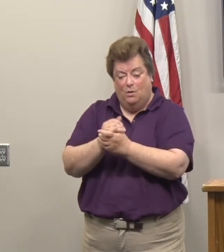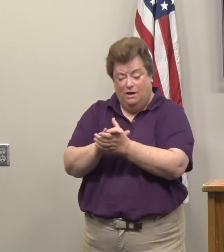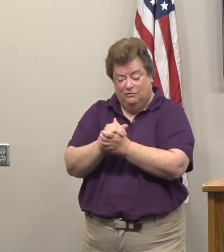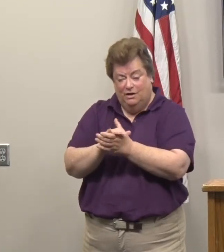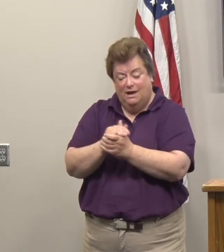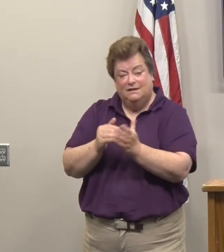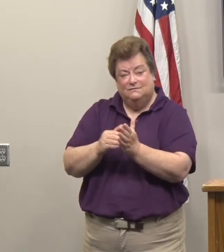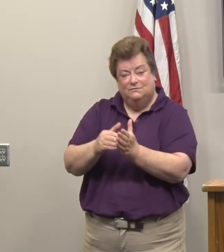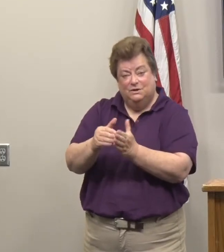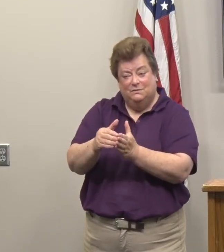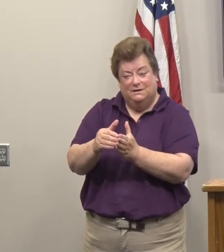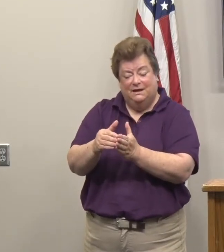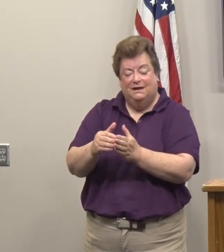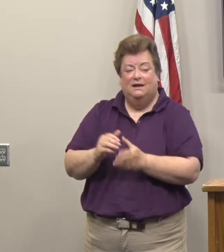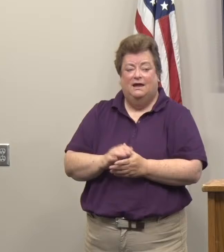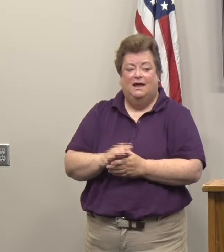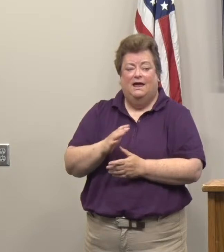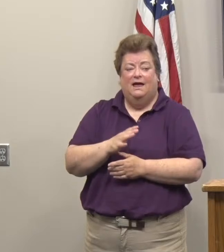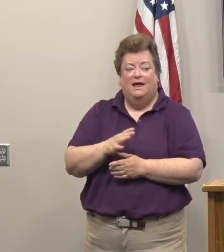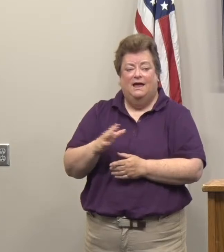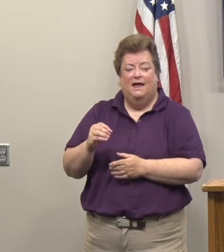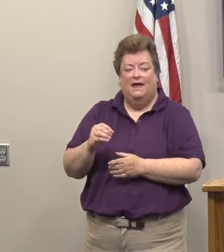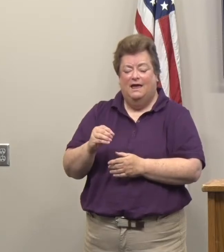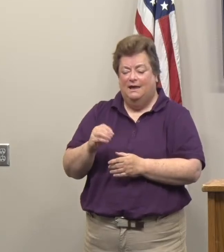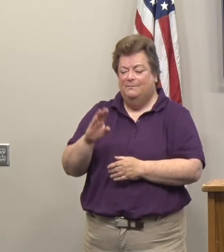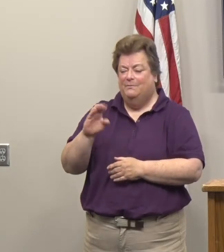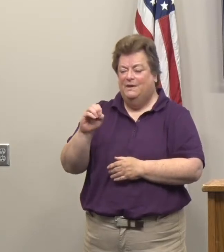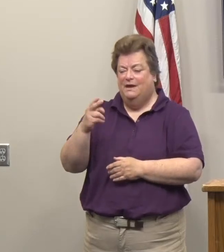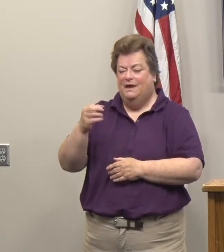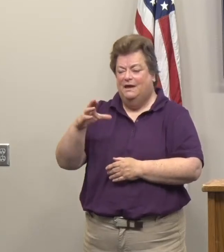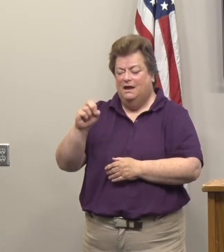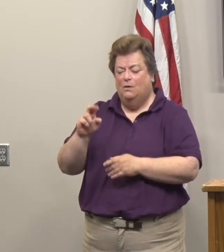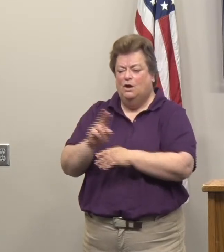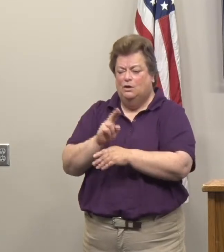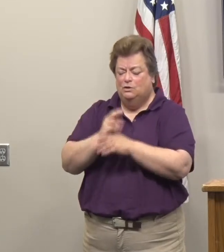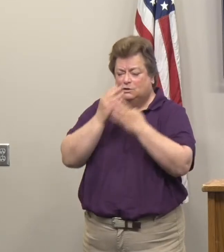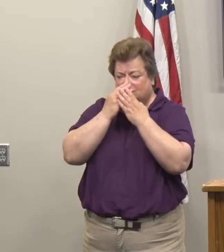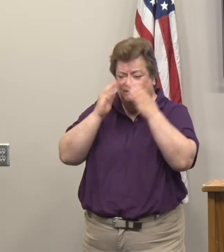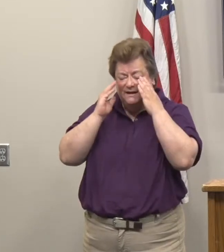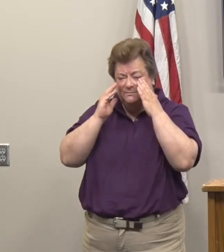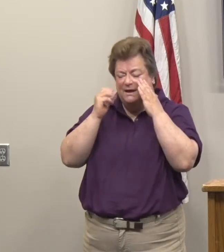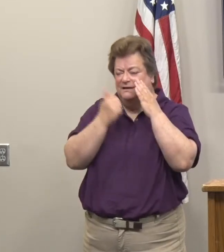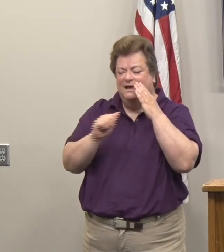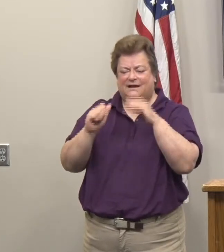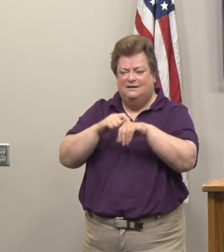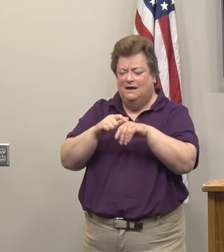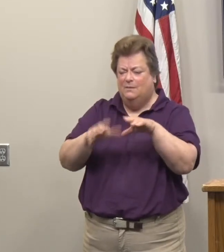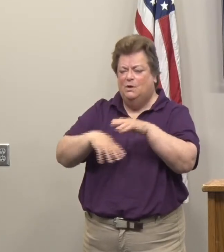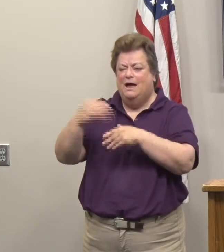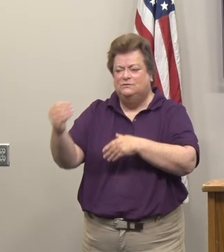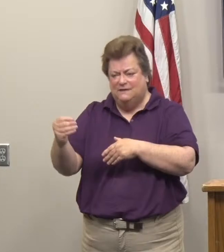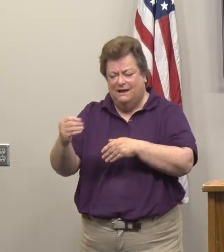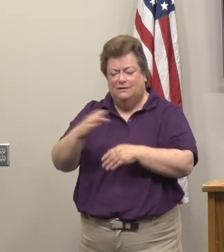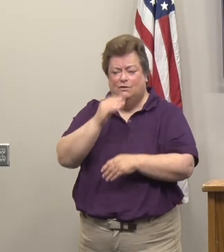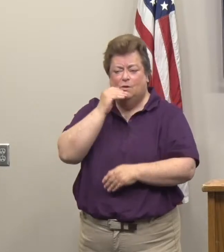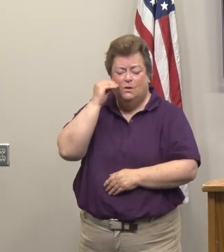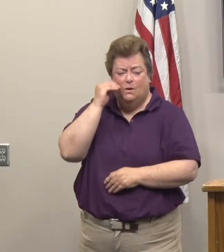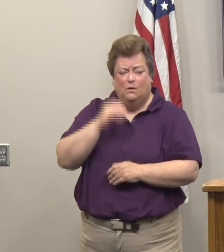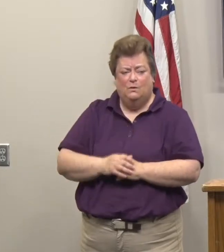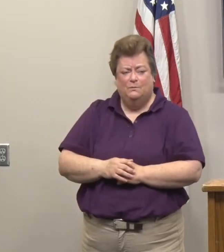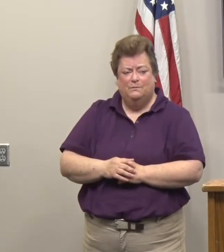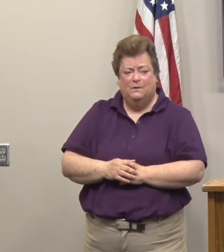hands frequently and thoroughly. Be a hero. Wear a face mask every time you're outside the home and around others.